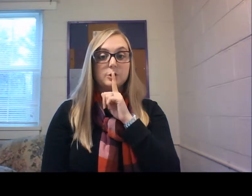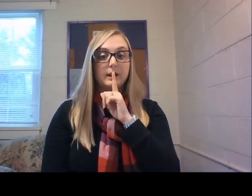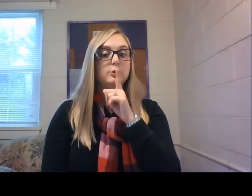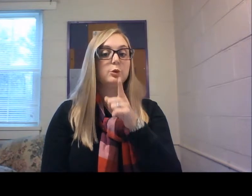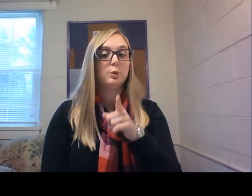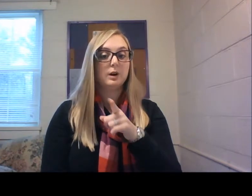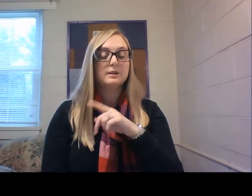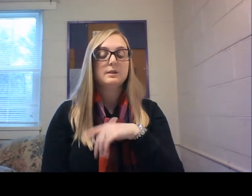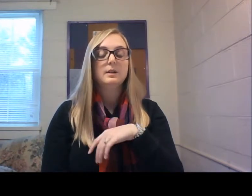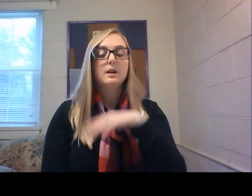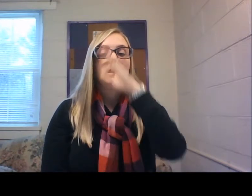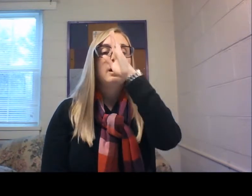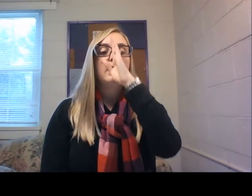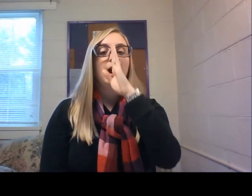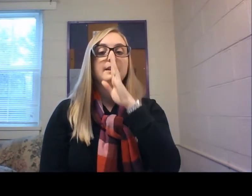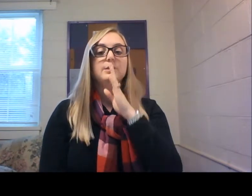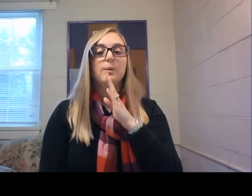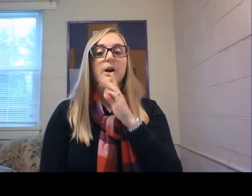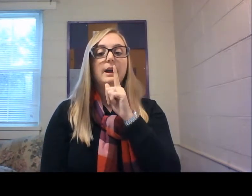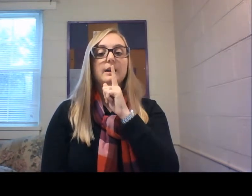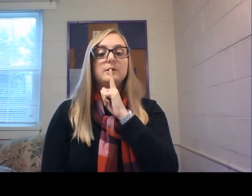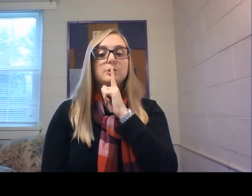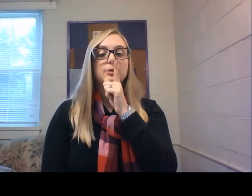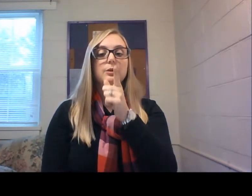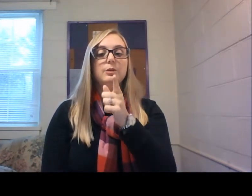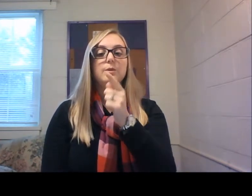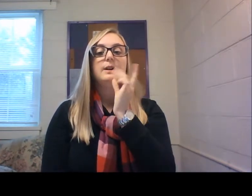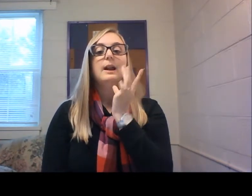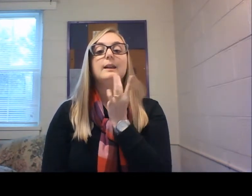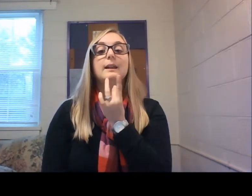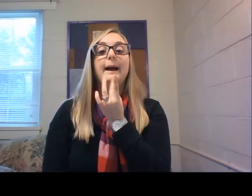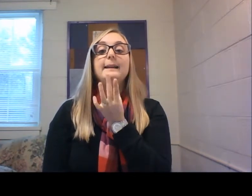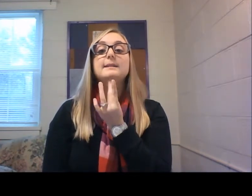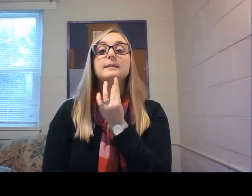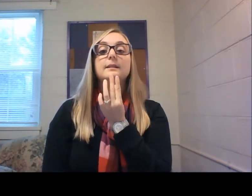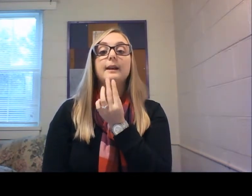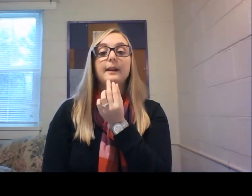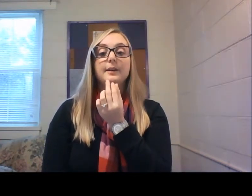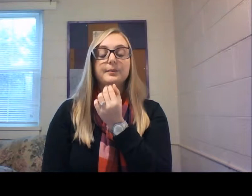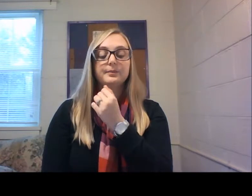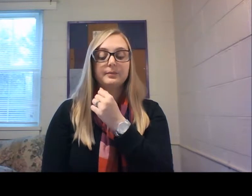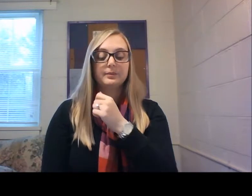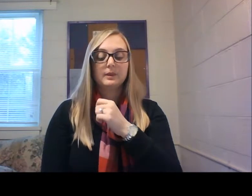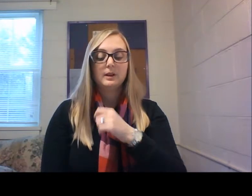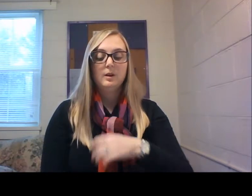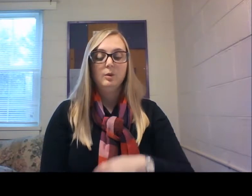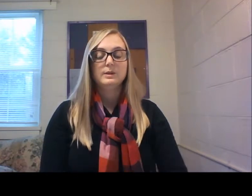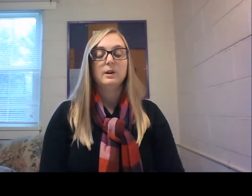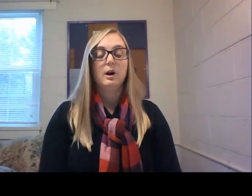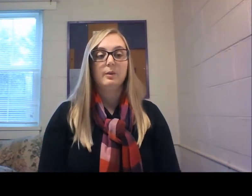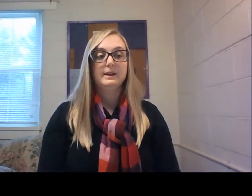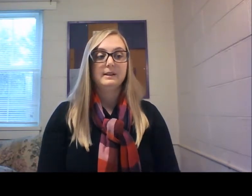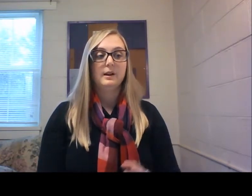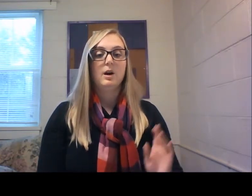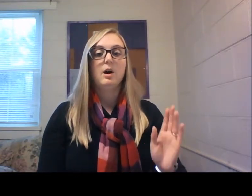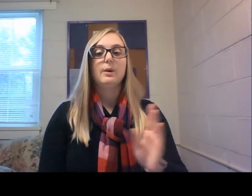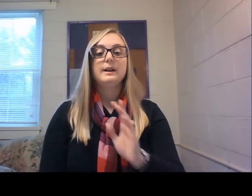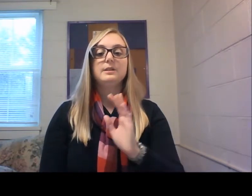like true words. God's one true light, again, was always there. Always, you